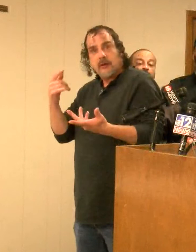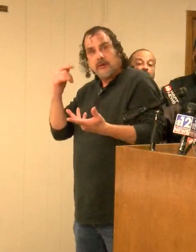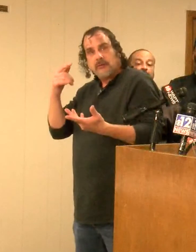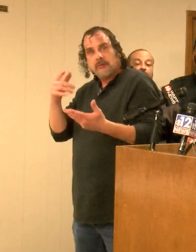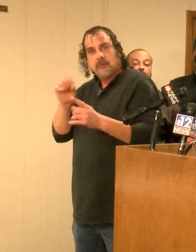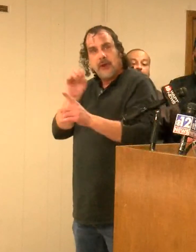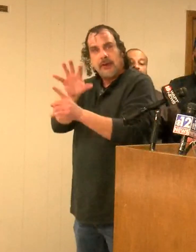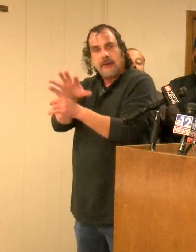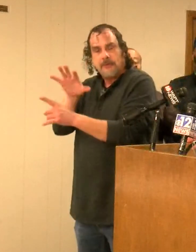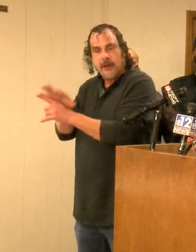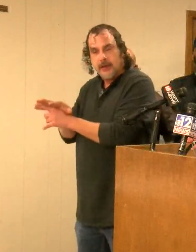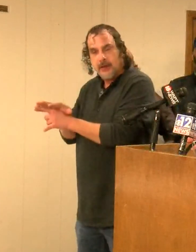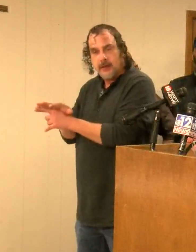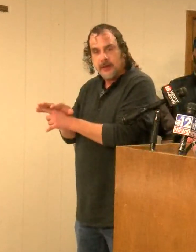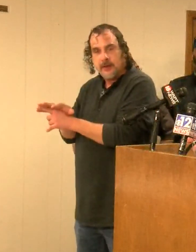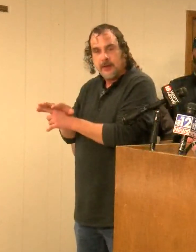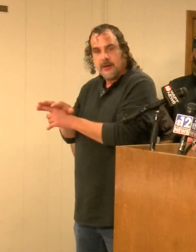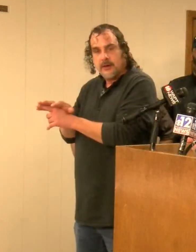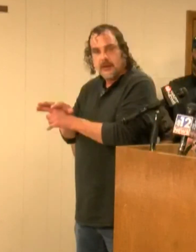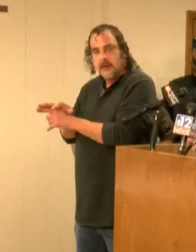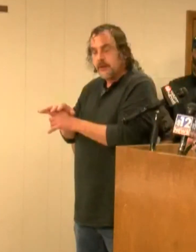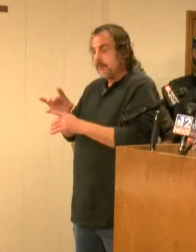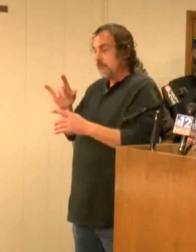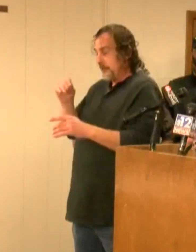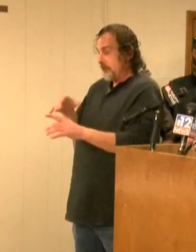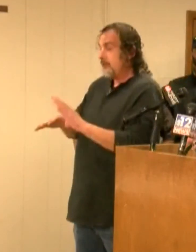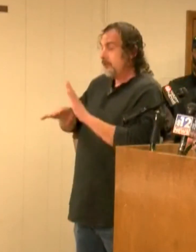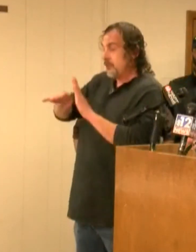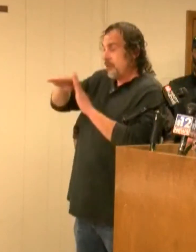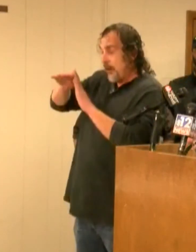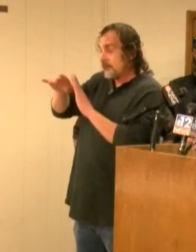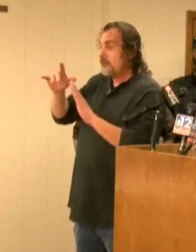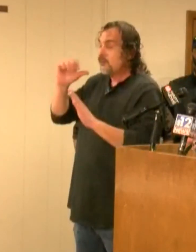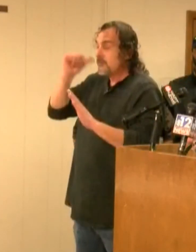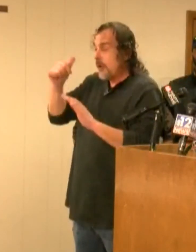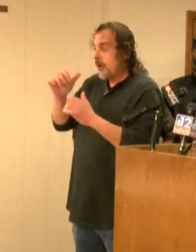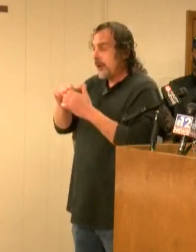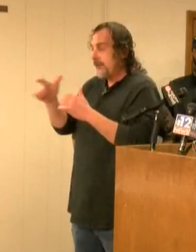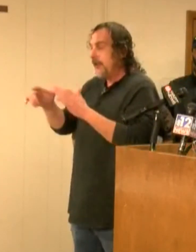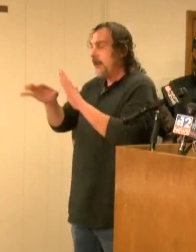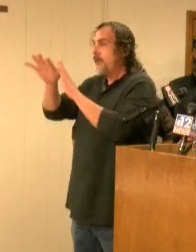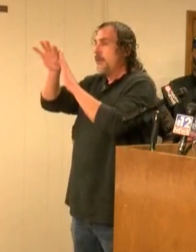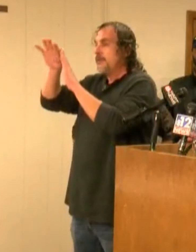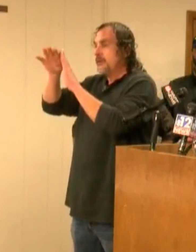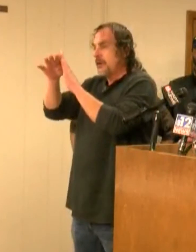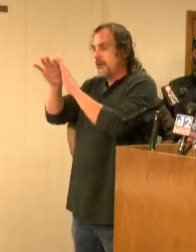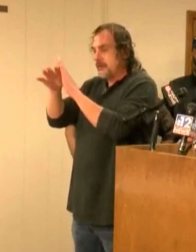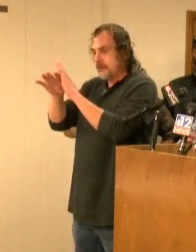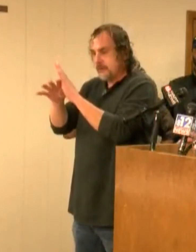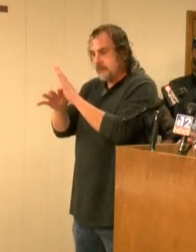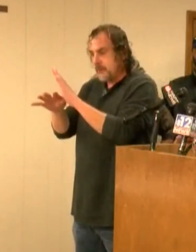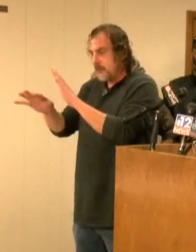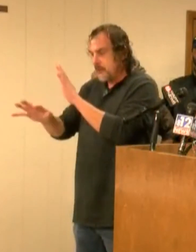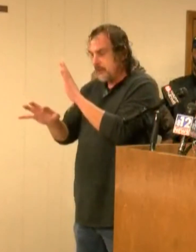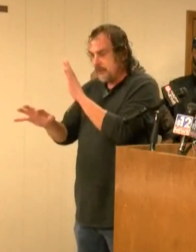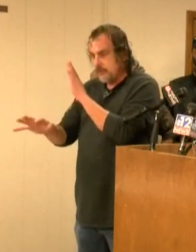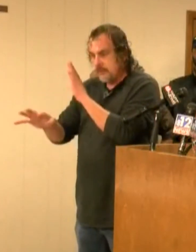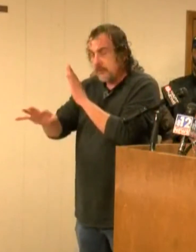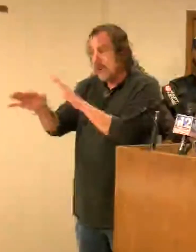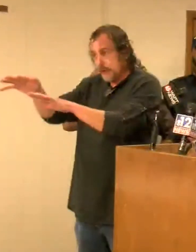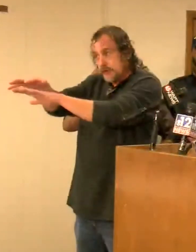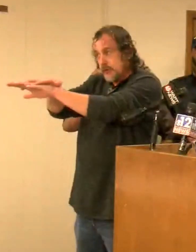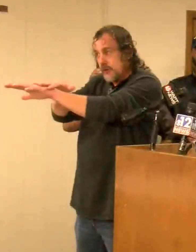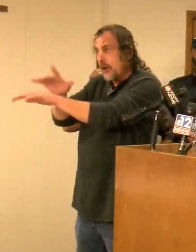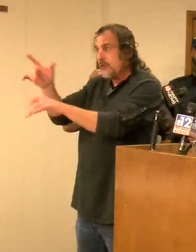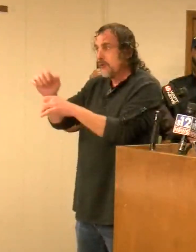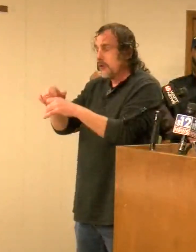see? When the river crests tomorrow, then the river itself will be falling along its length slowly. So you'll